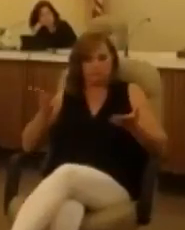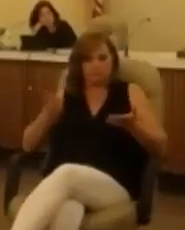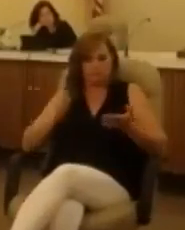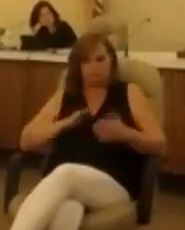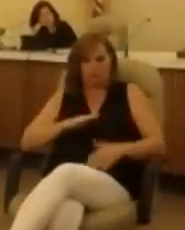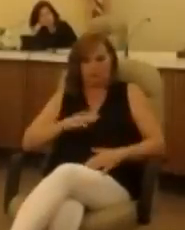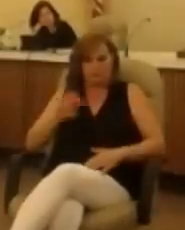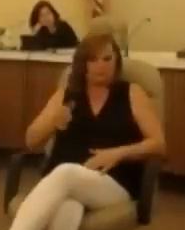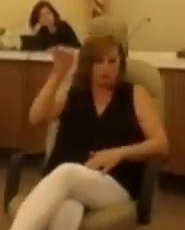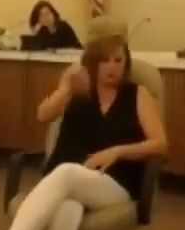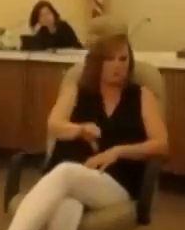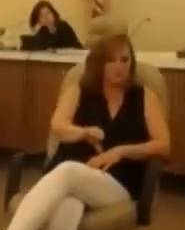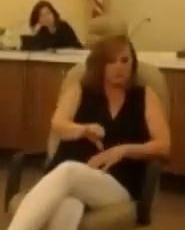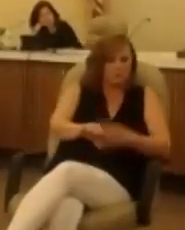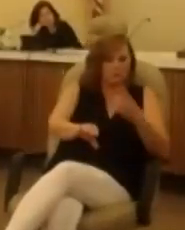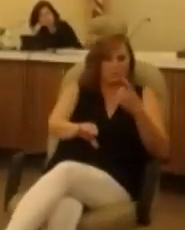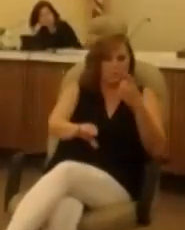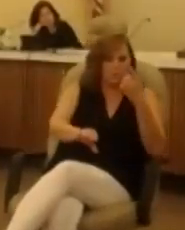what happens?